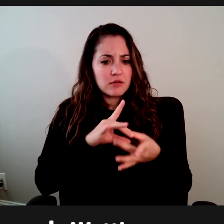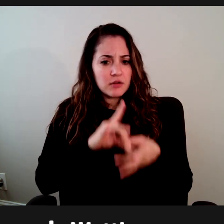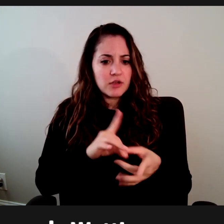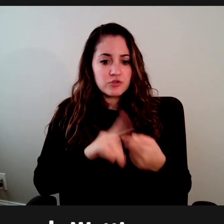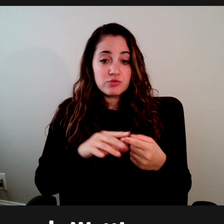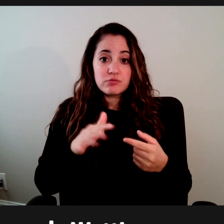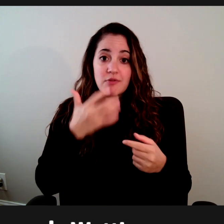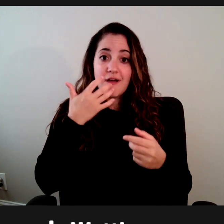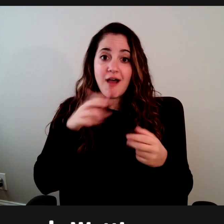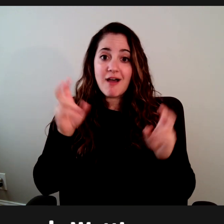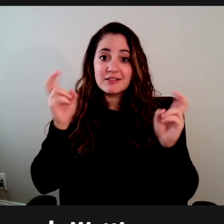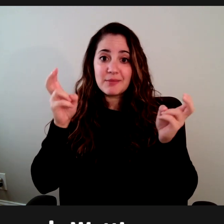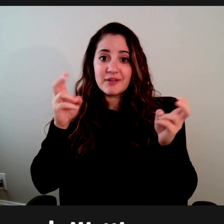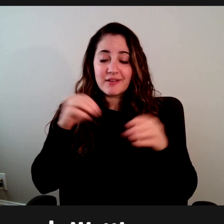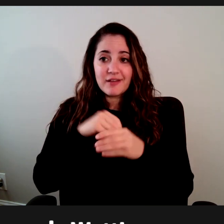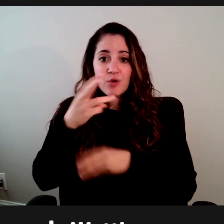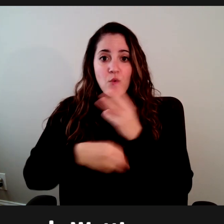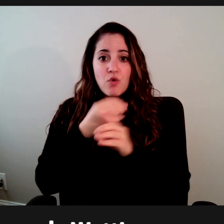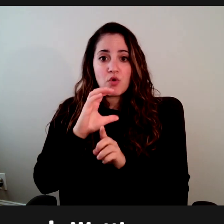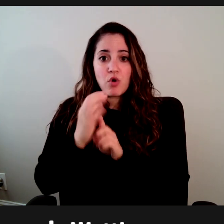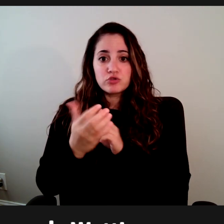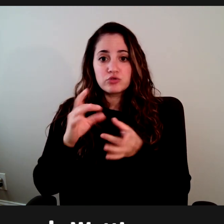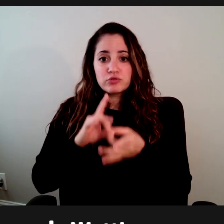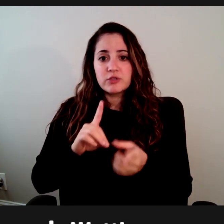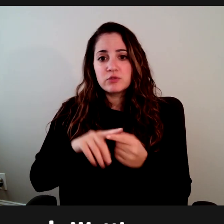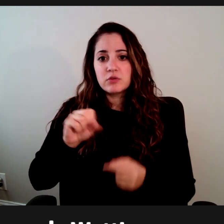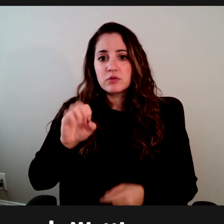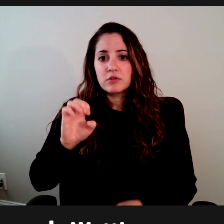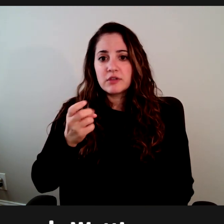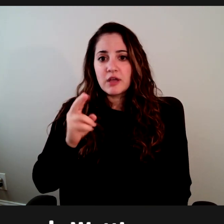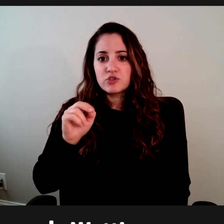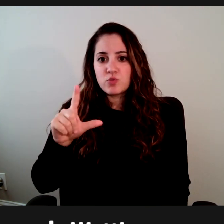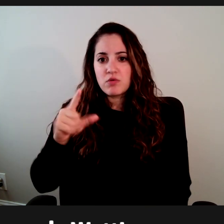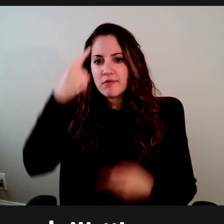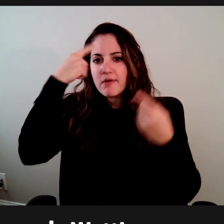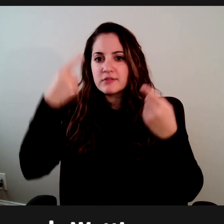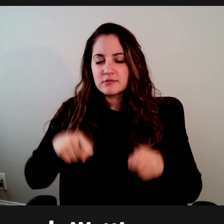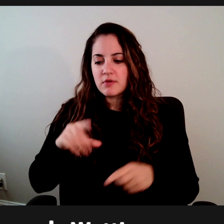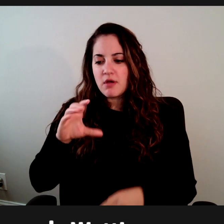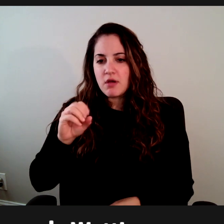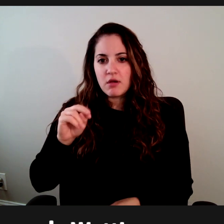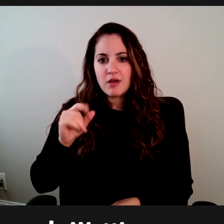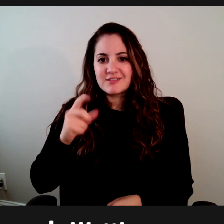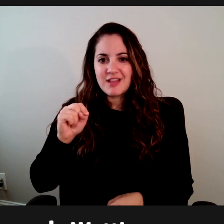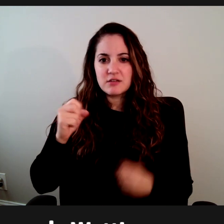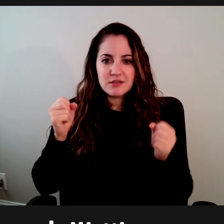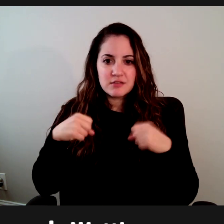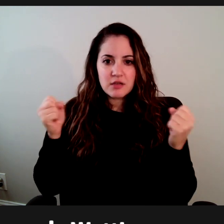listening as it pertains to this very hot topic in world culture around sexual consent.